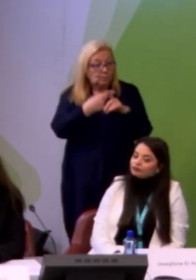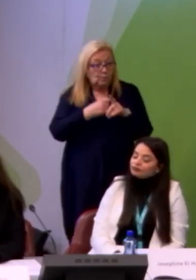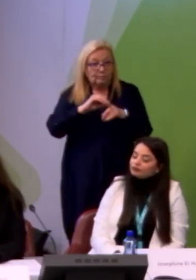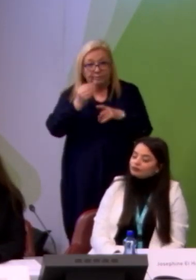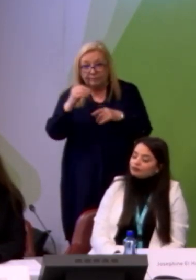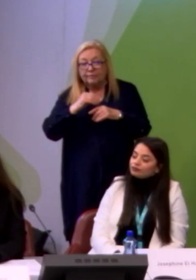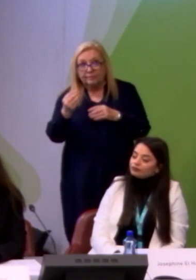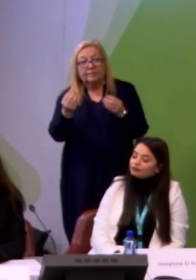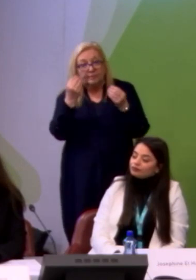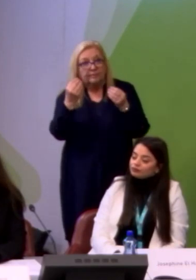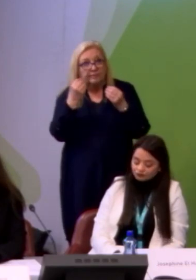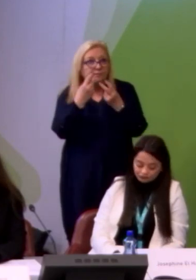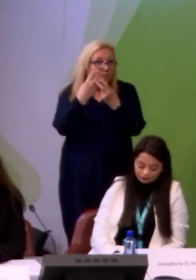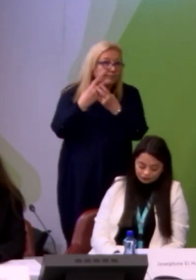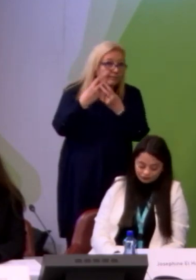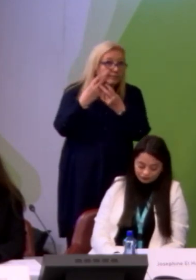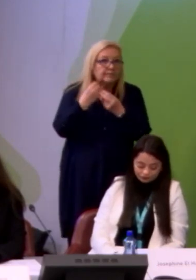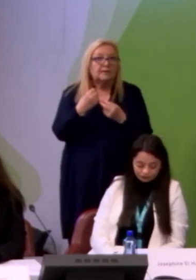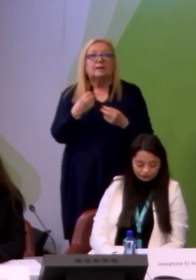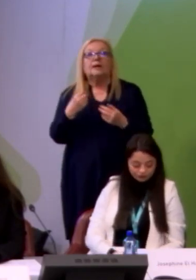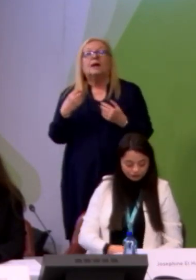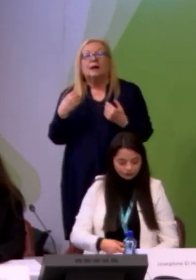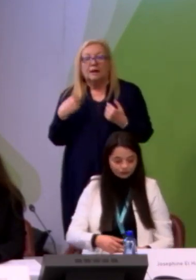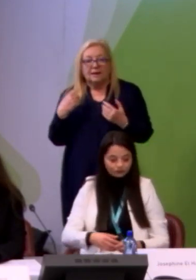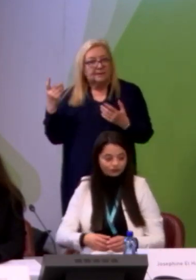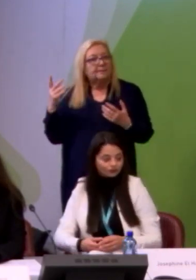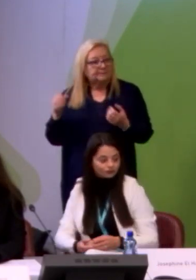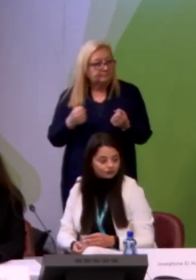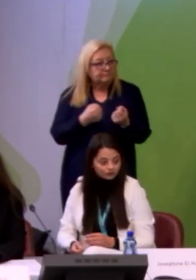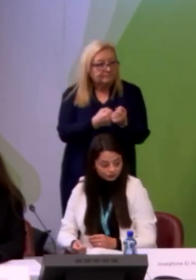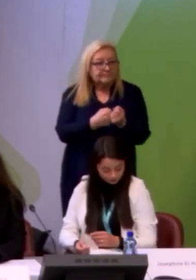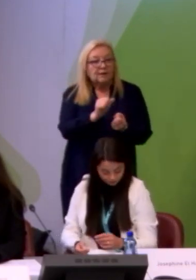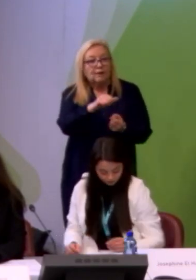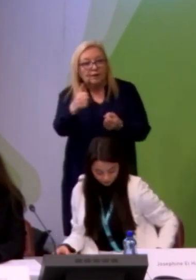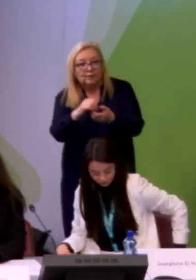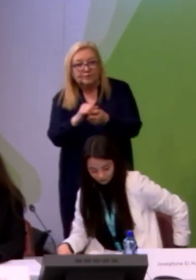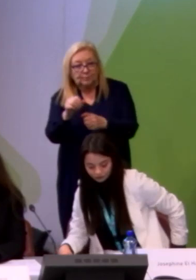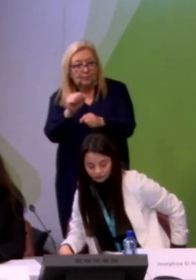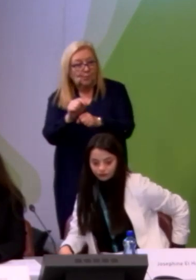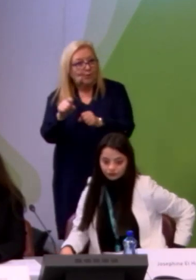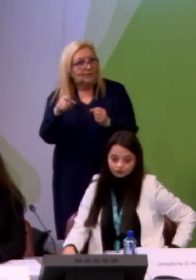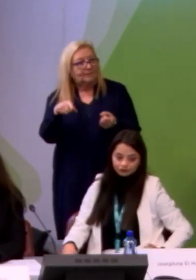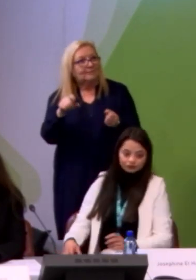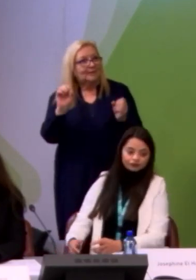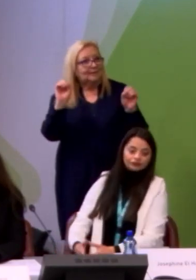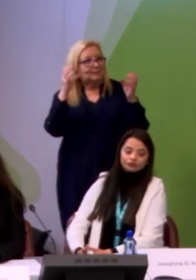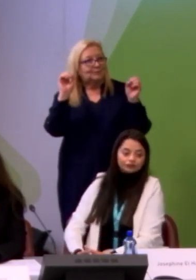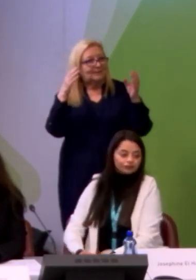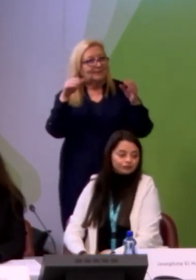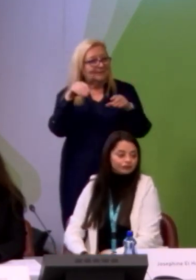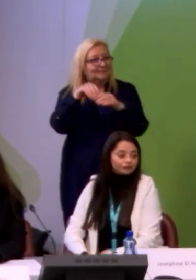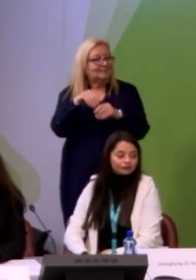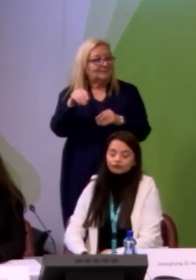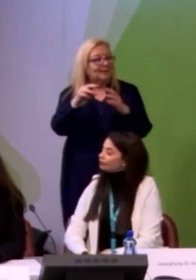after this, he's been supporting humanitarian organizations, working in education emergencies in the IDP camps.